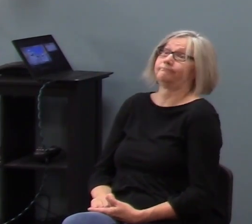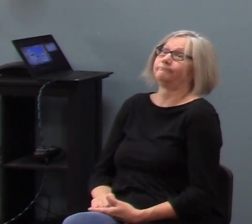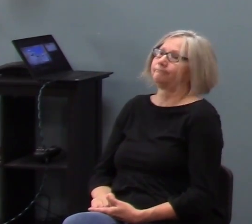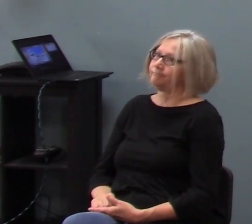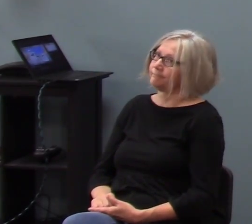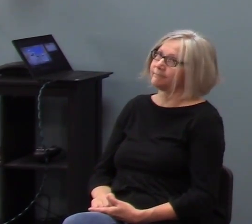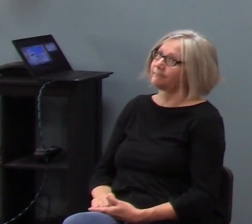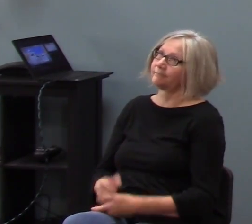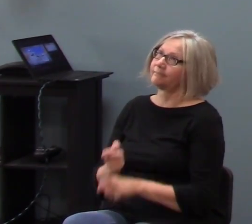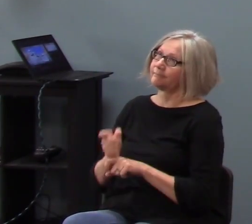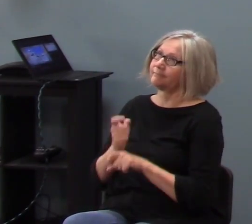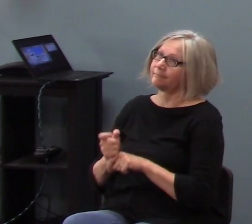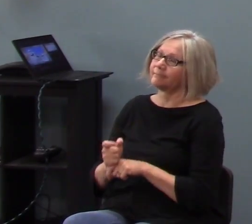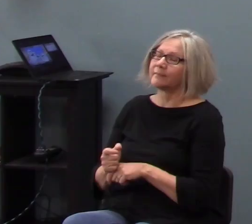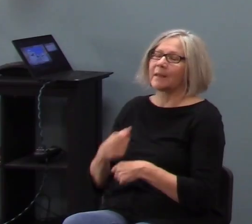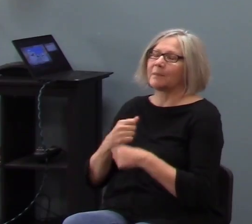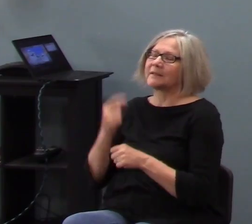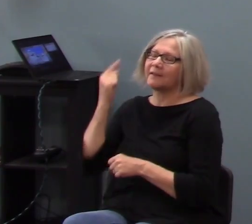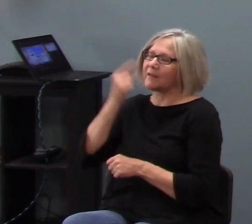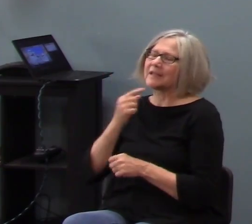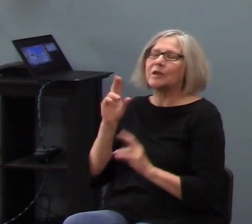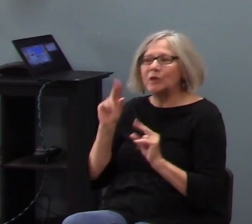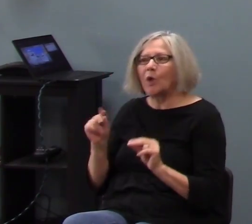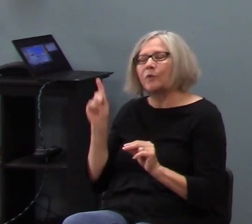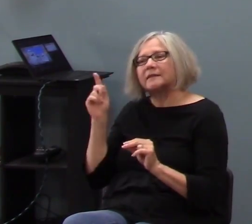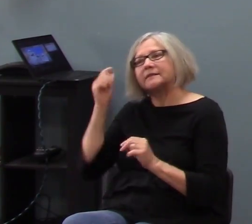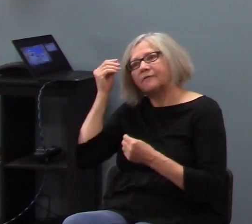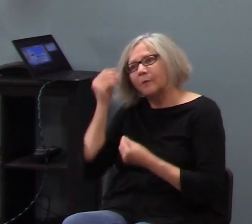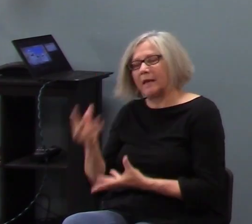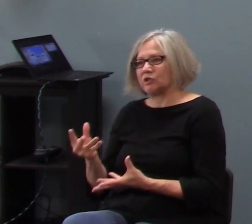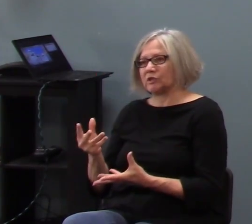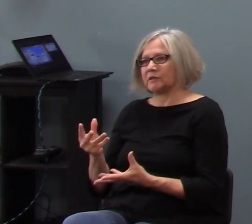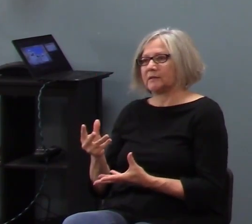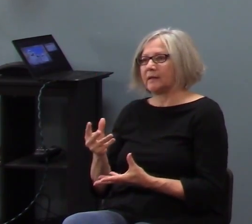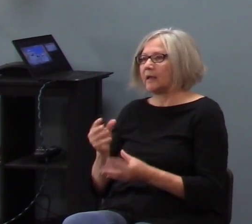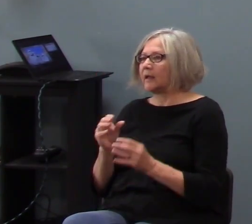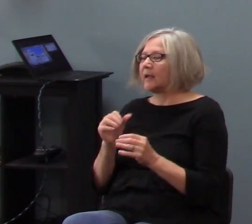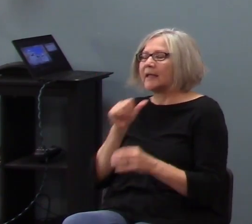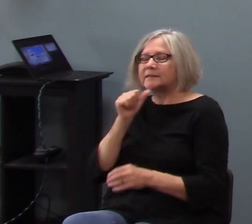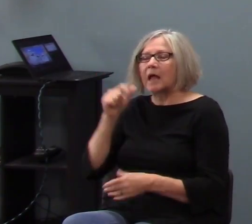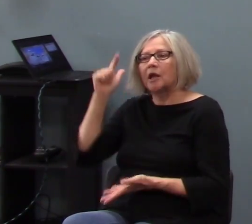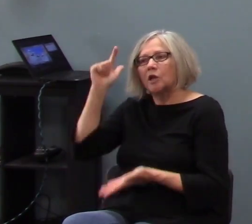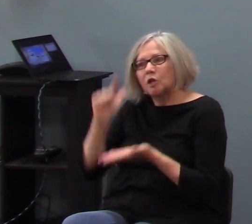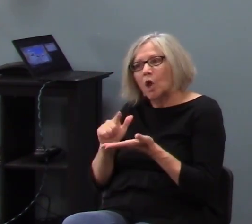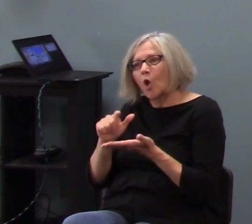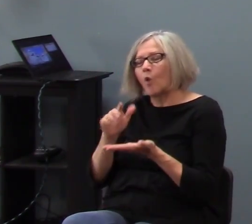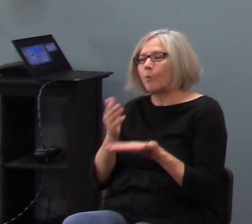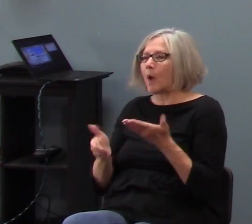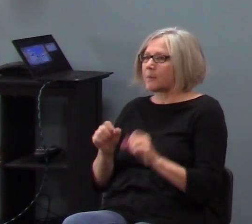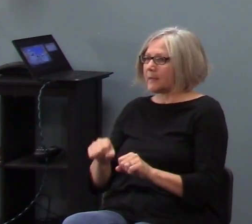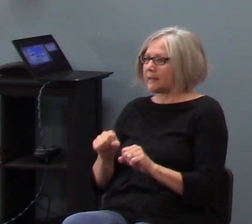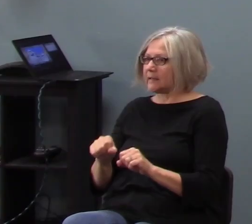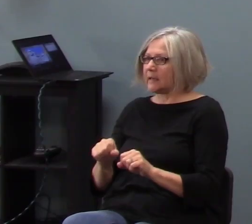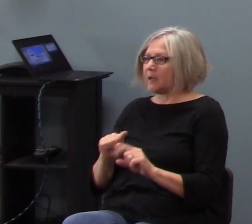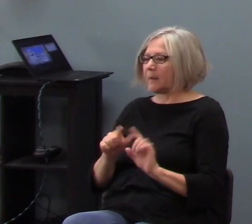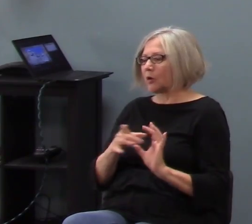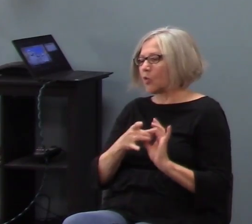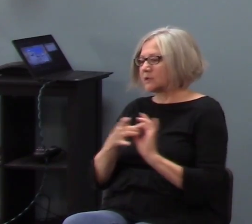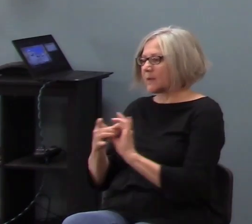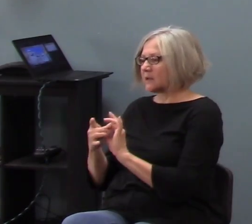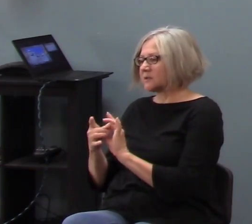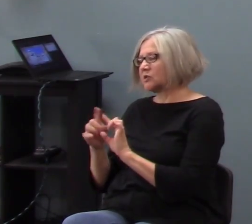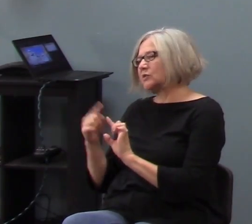just happening to make these spaces. We know this is information because it's not just low probability, but it corresponds to something that has nothing to do with the